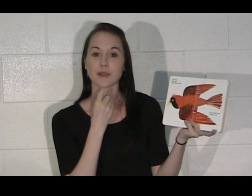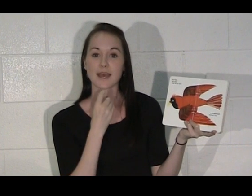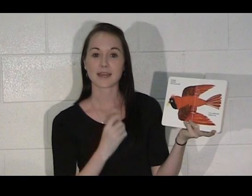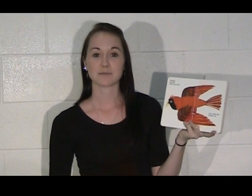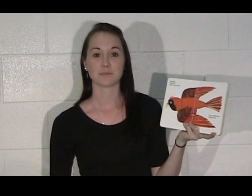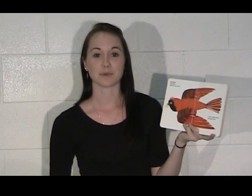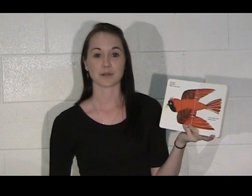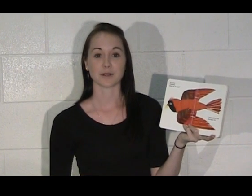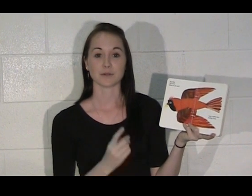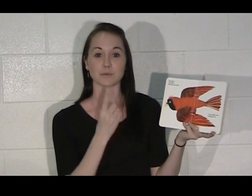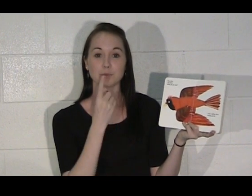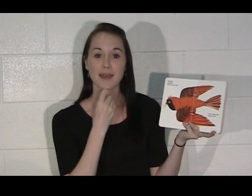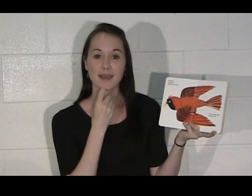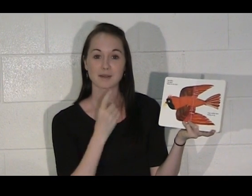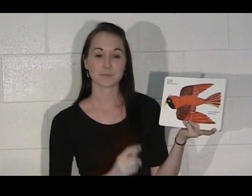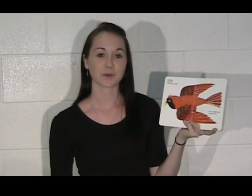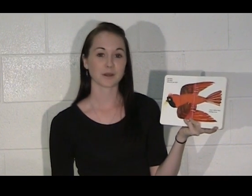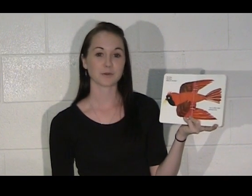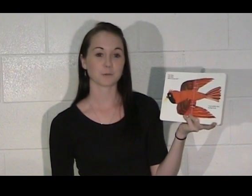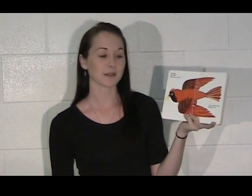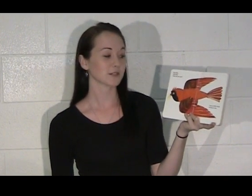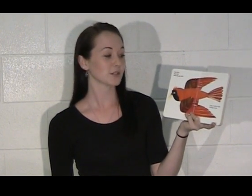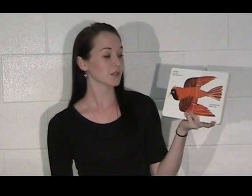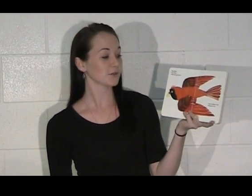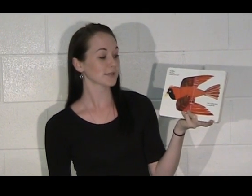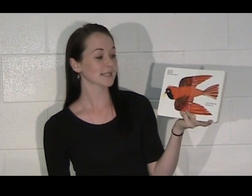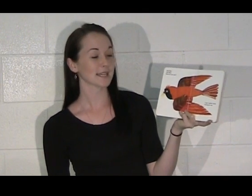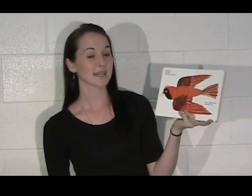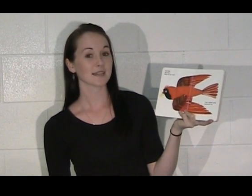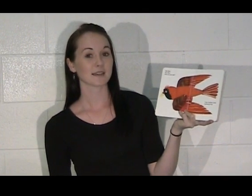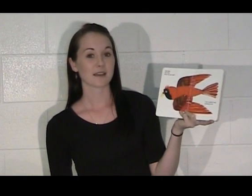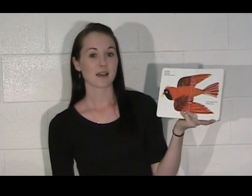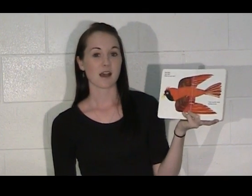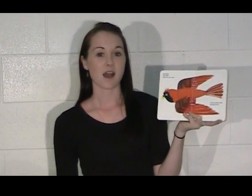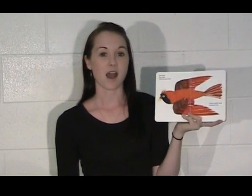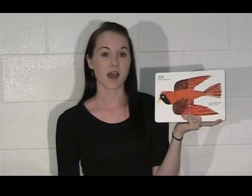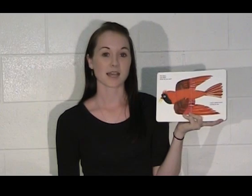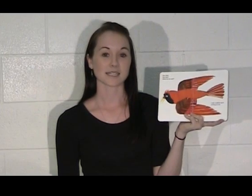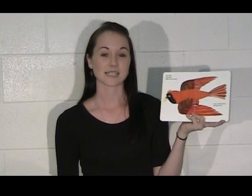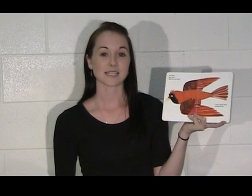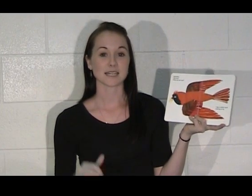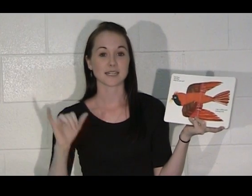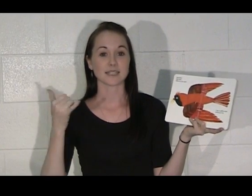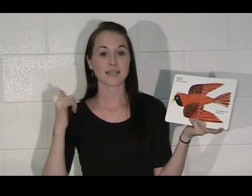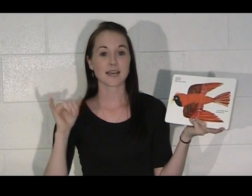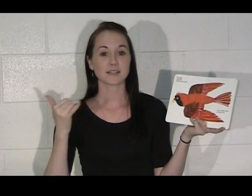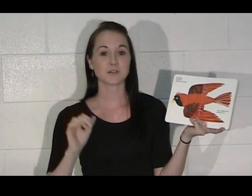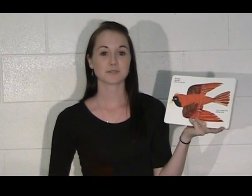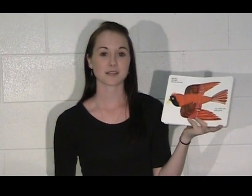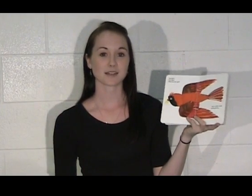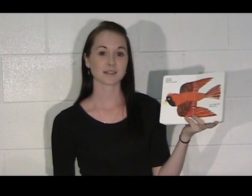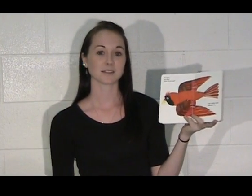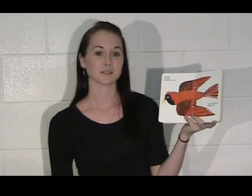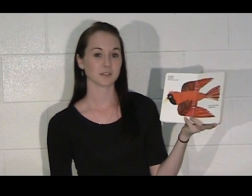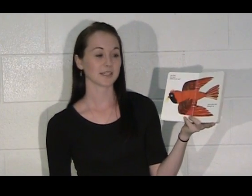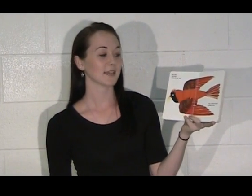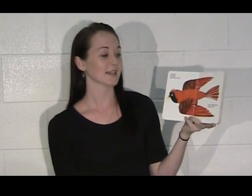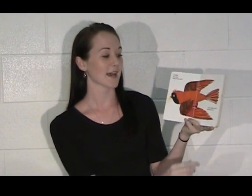Red bird, red bird, what do you see? I see a yellow duck looking at